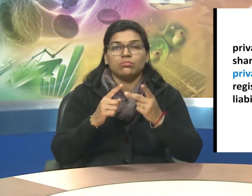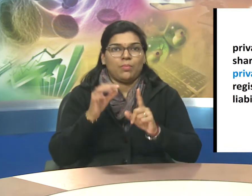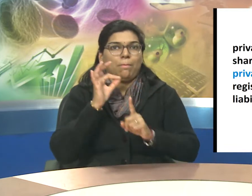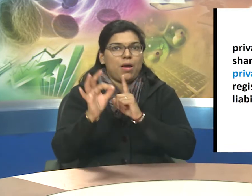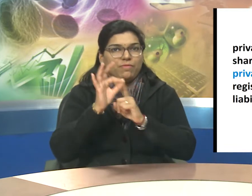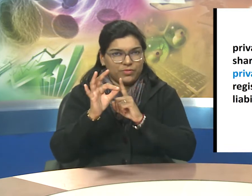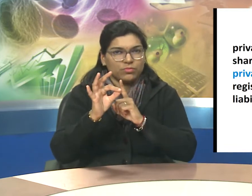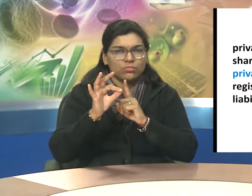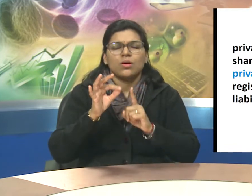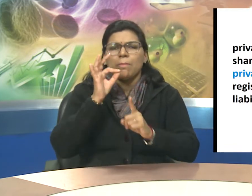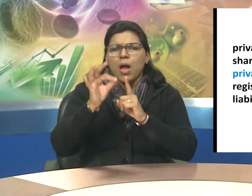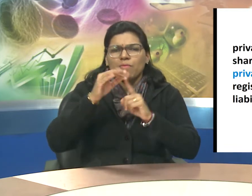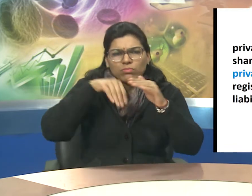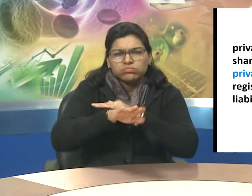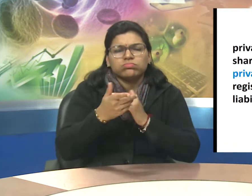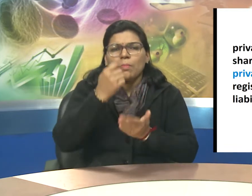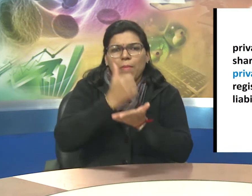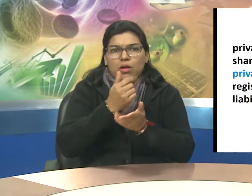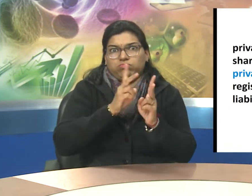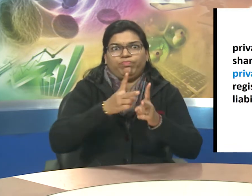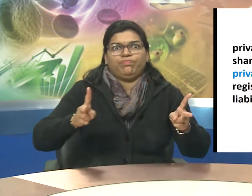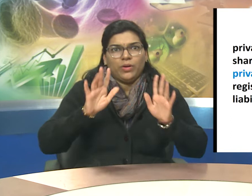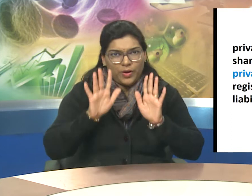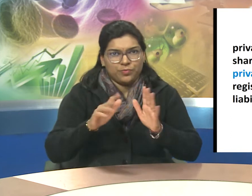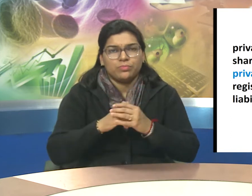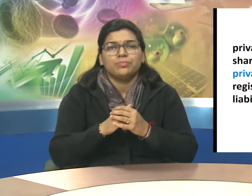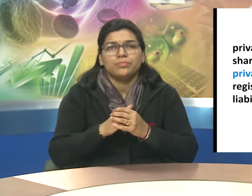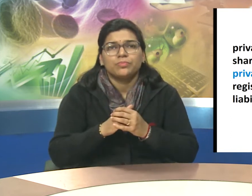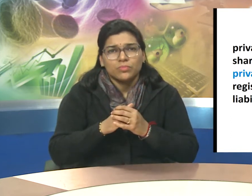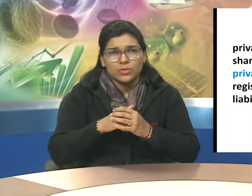Now this second point explains the private sector bank.